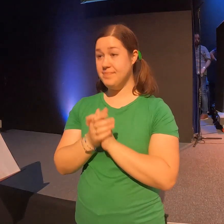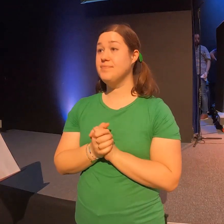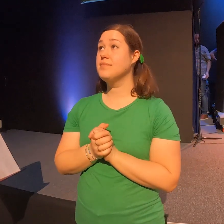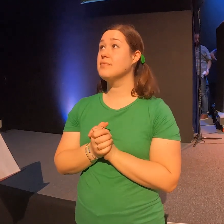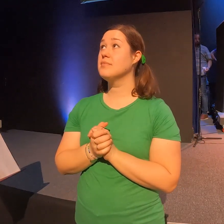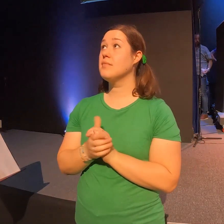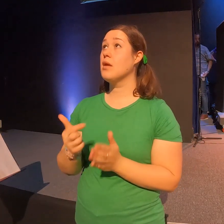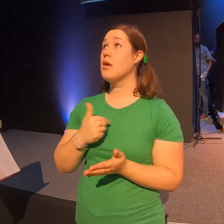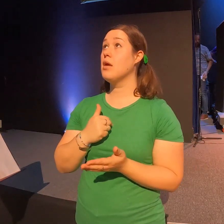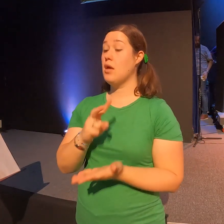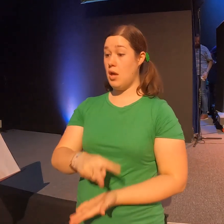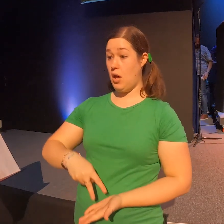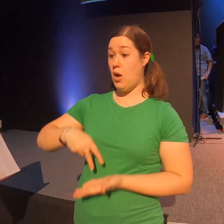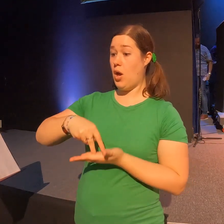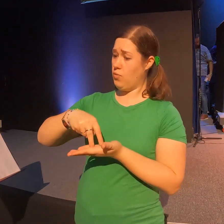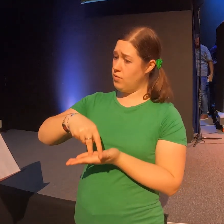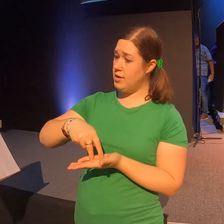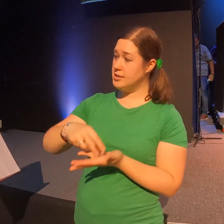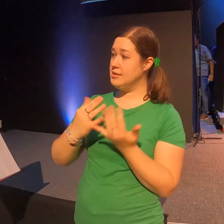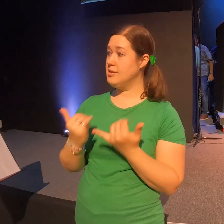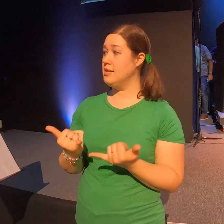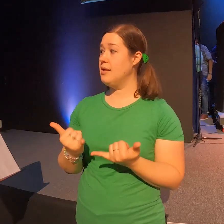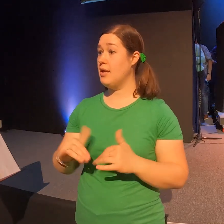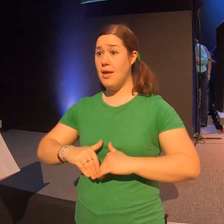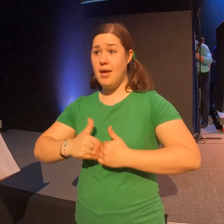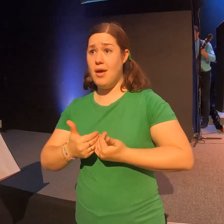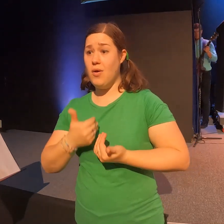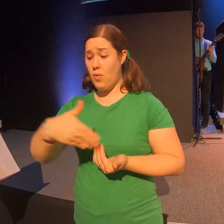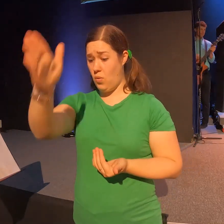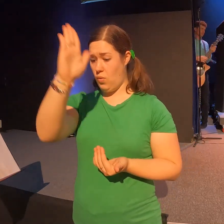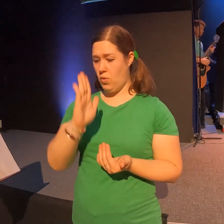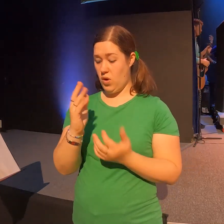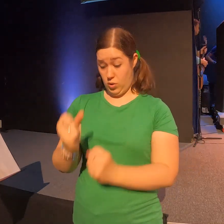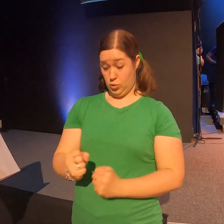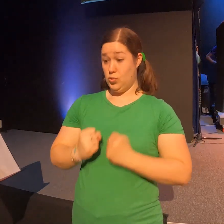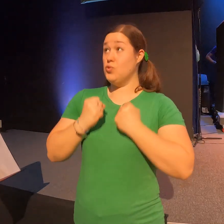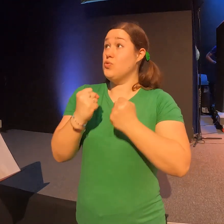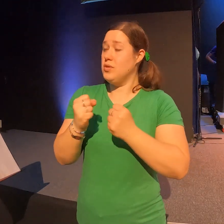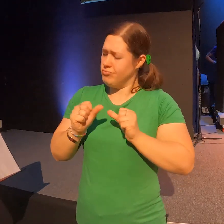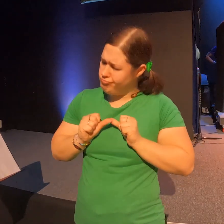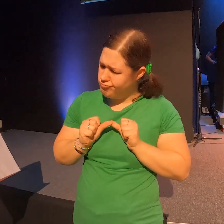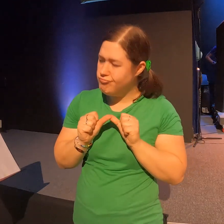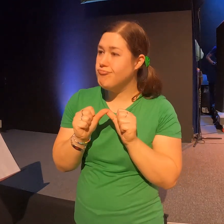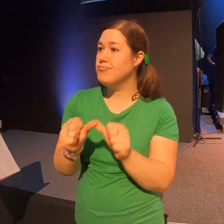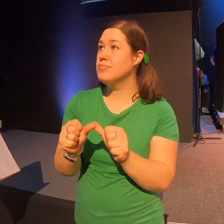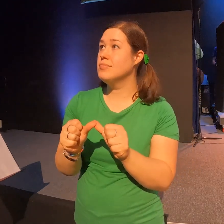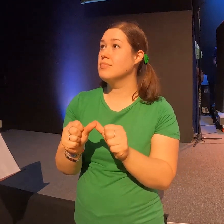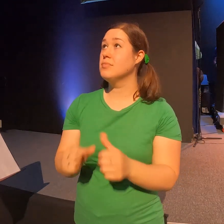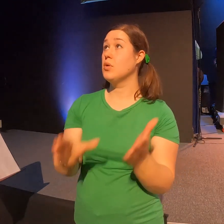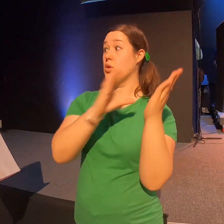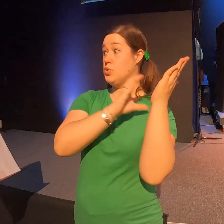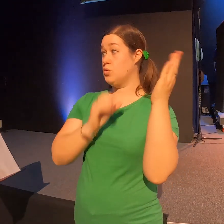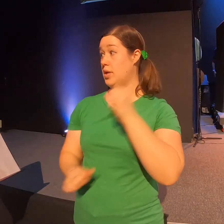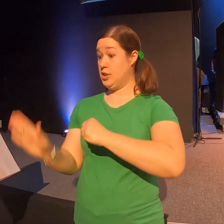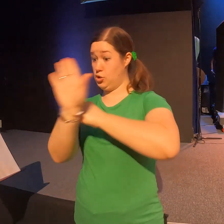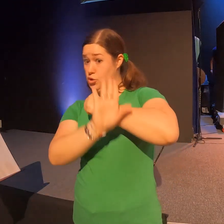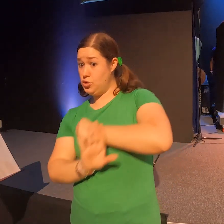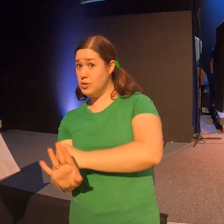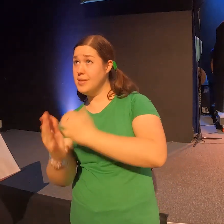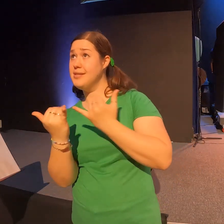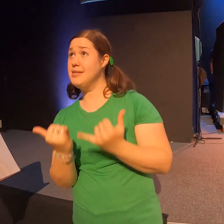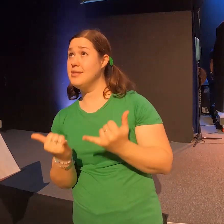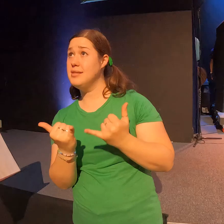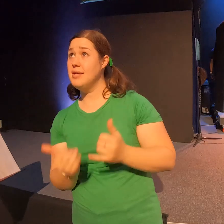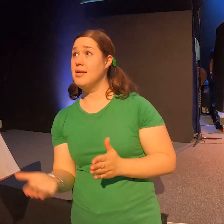I arise today through God's strength to pilot me. Christ shield me today against